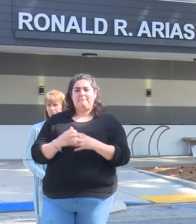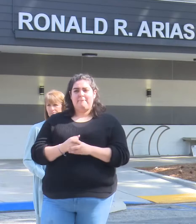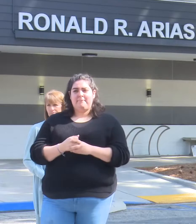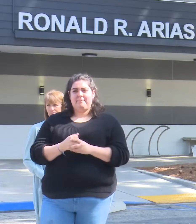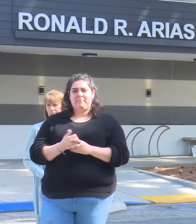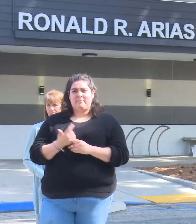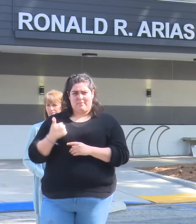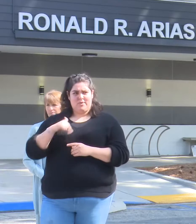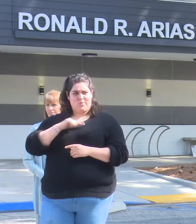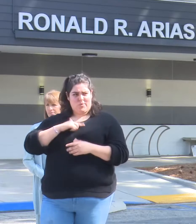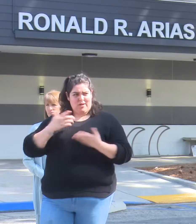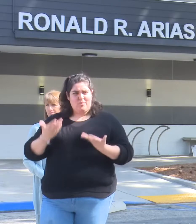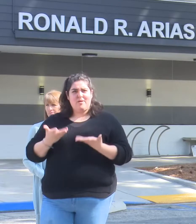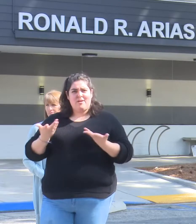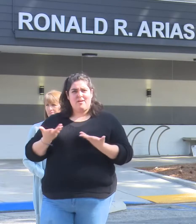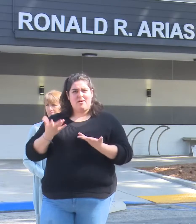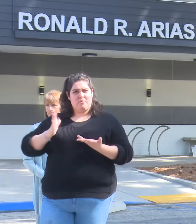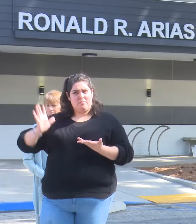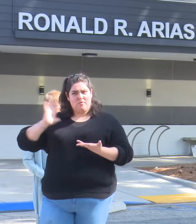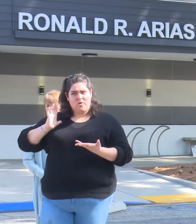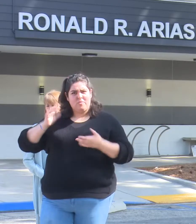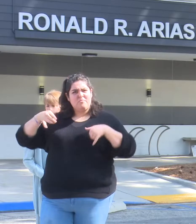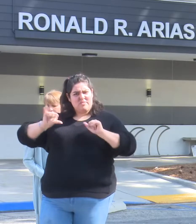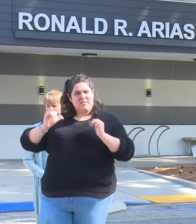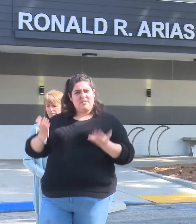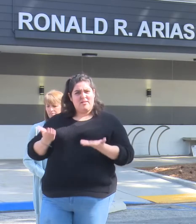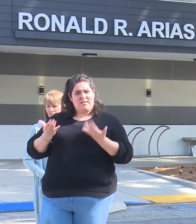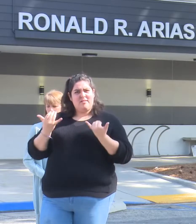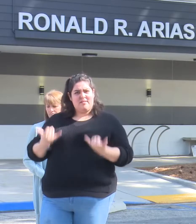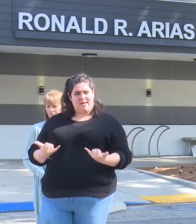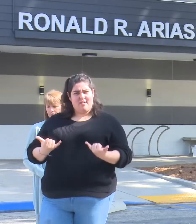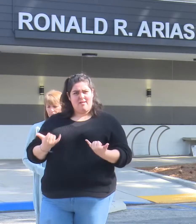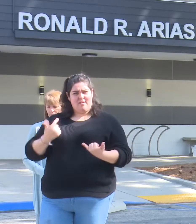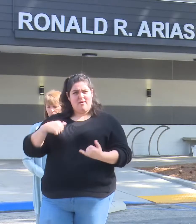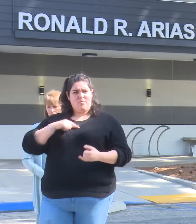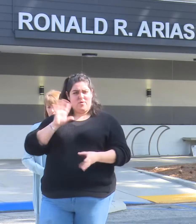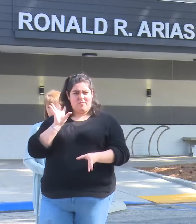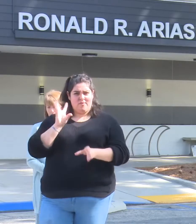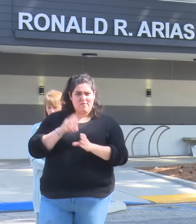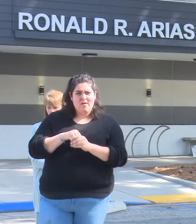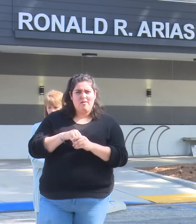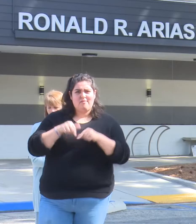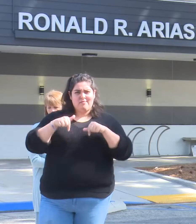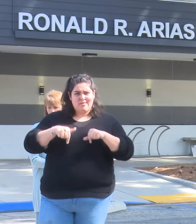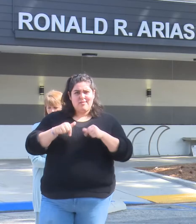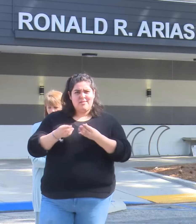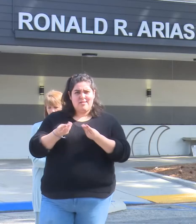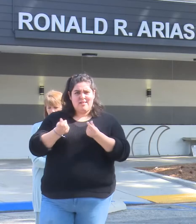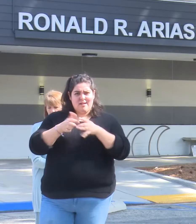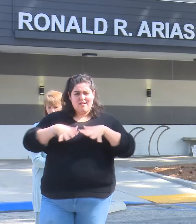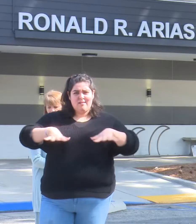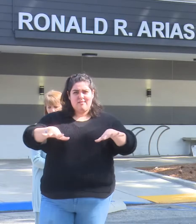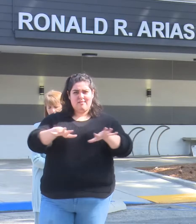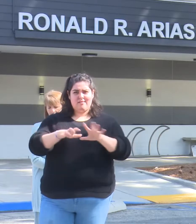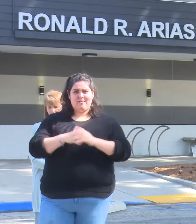that we were here and we still are here and we contribute to this land.